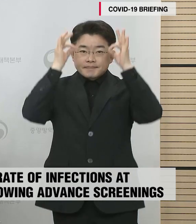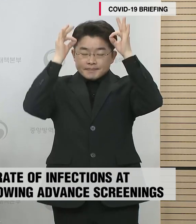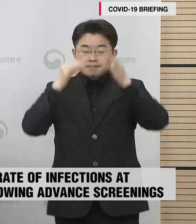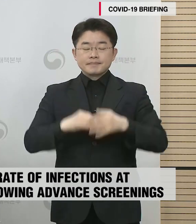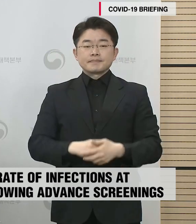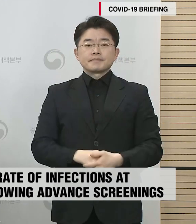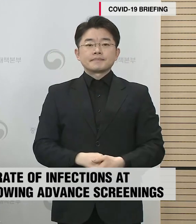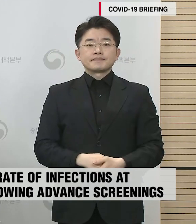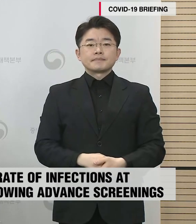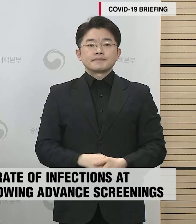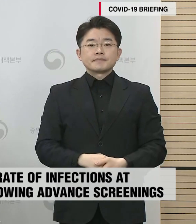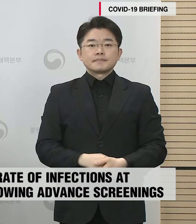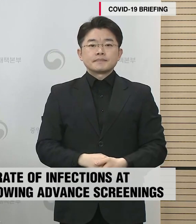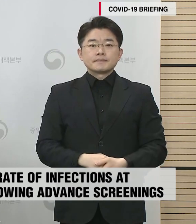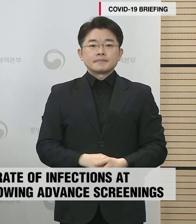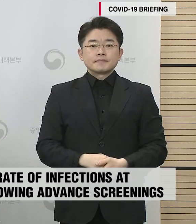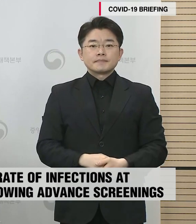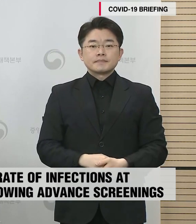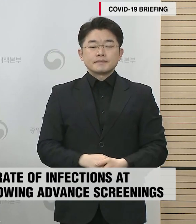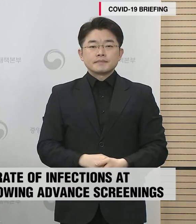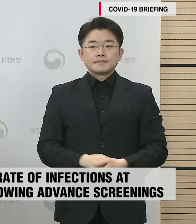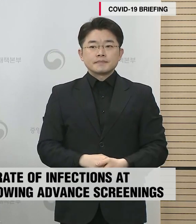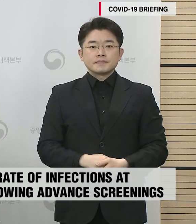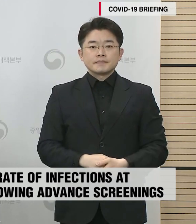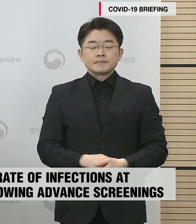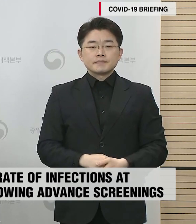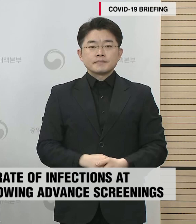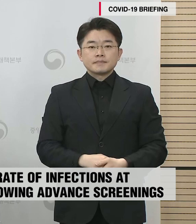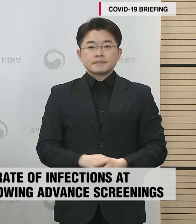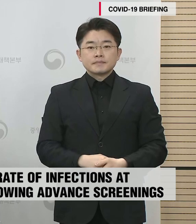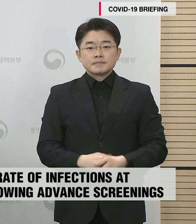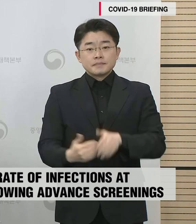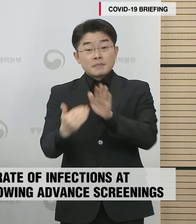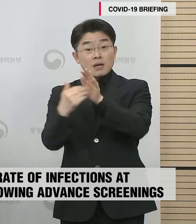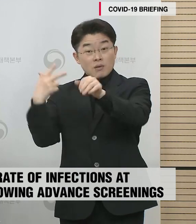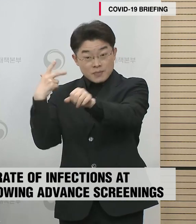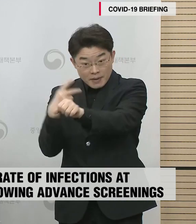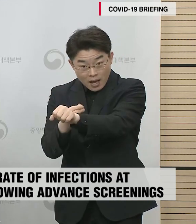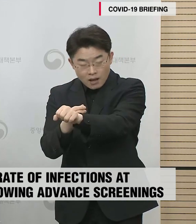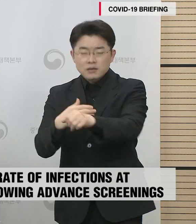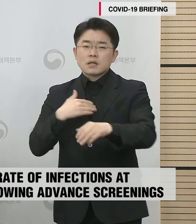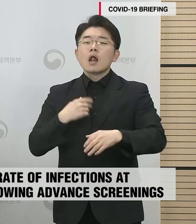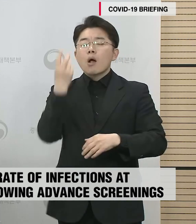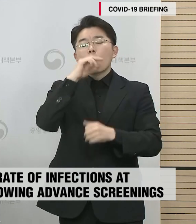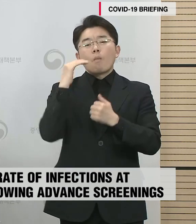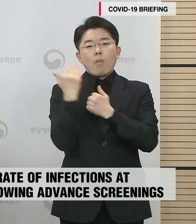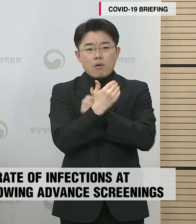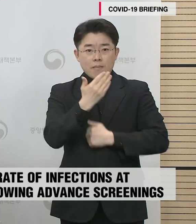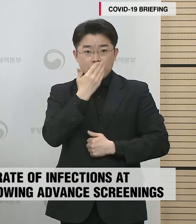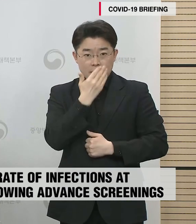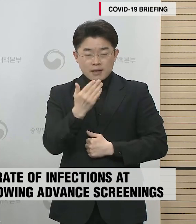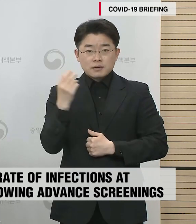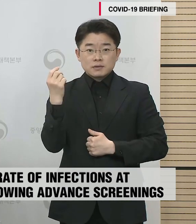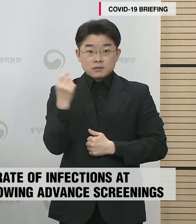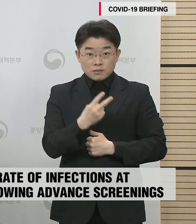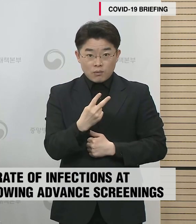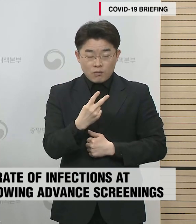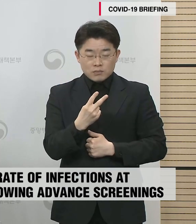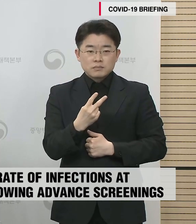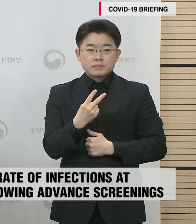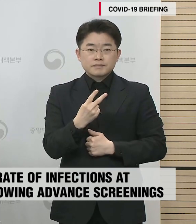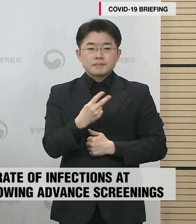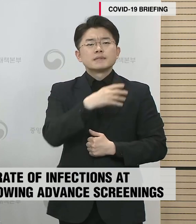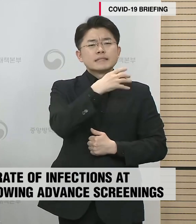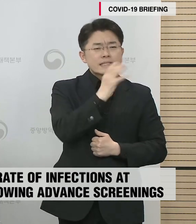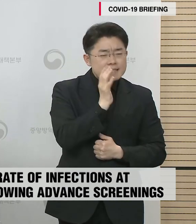of increasing the participation rate in our inoculation program. And we believe that vaccination itself can protect ourselves,